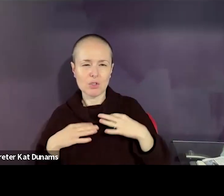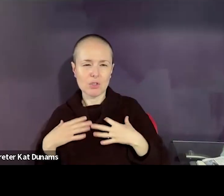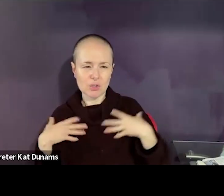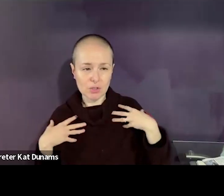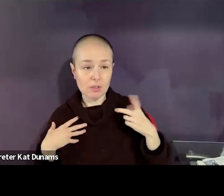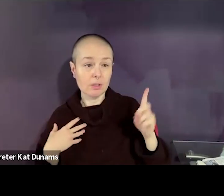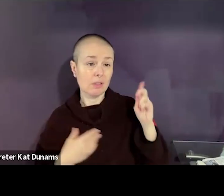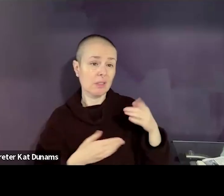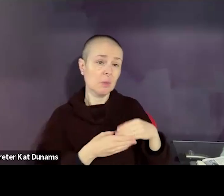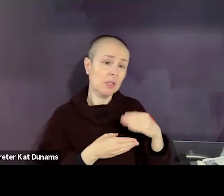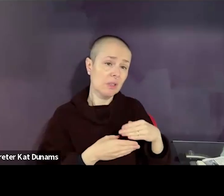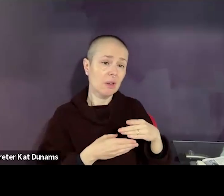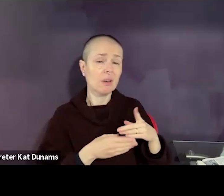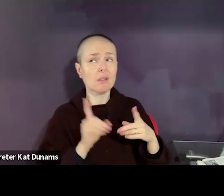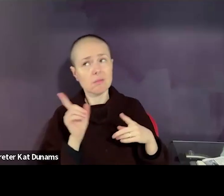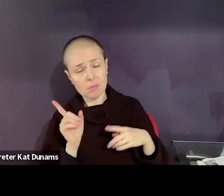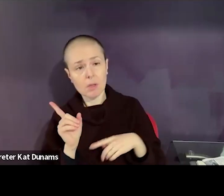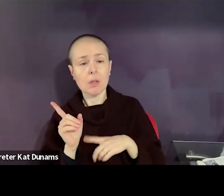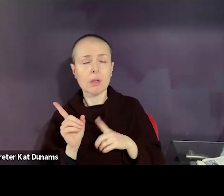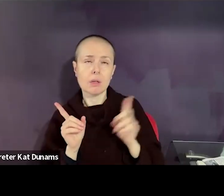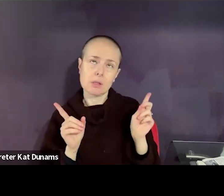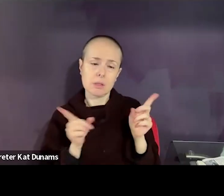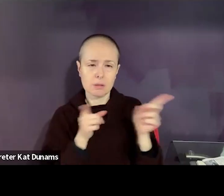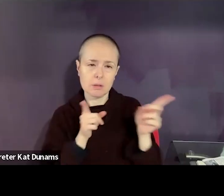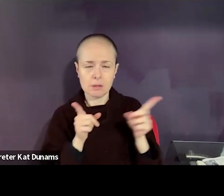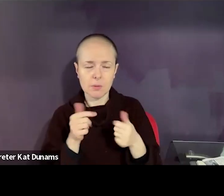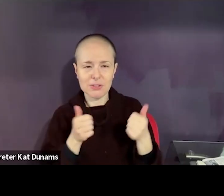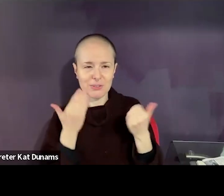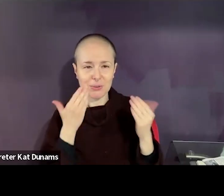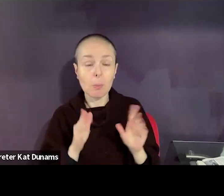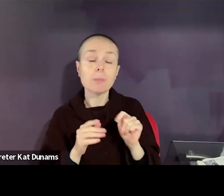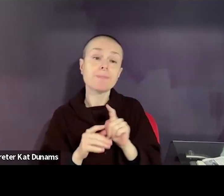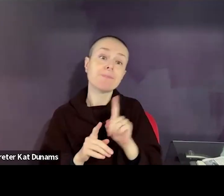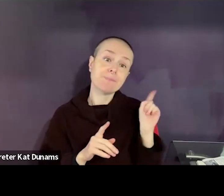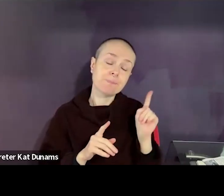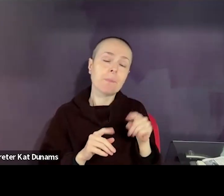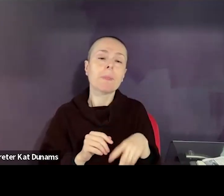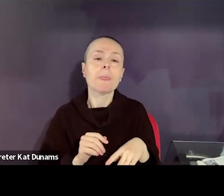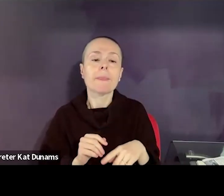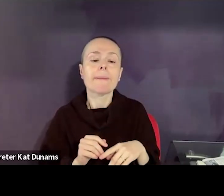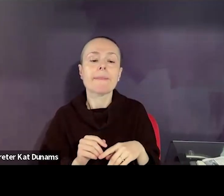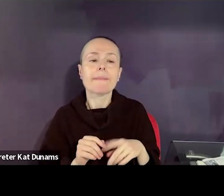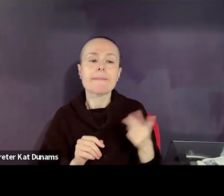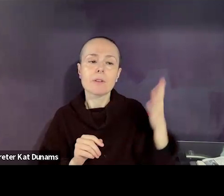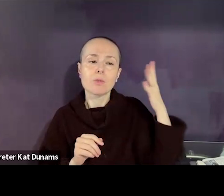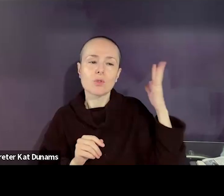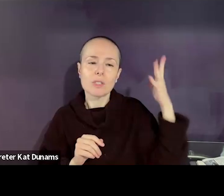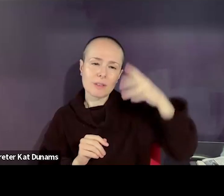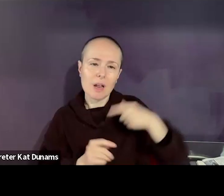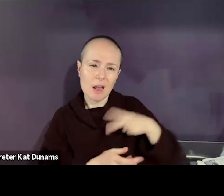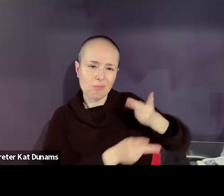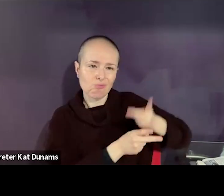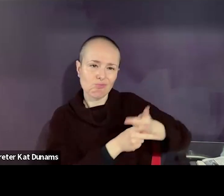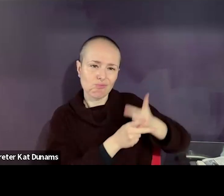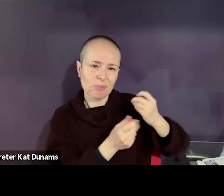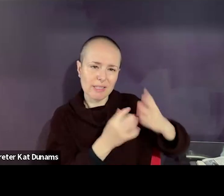windows, and to the right of me, I think your left, is this tree that I've been caring for